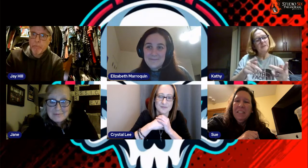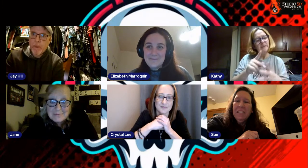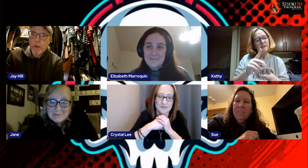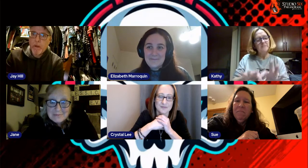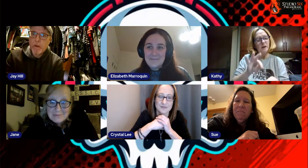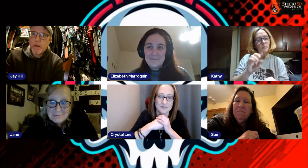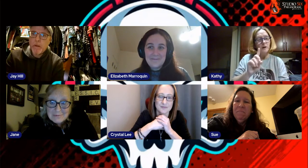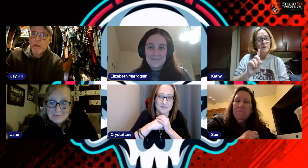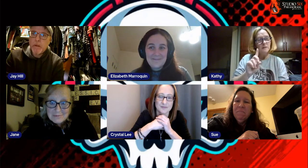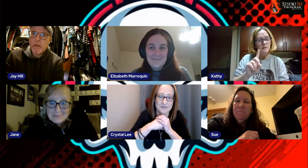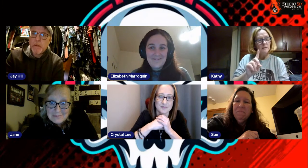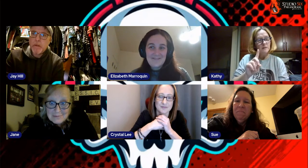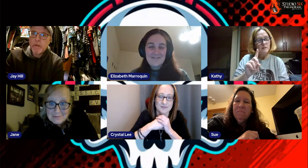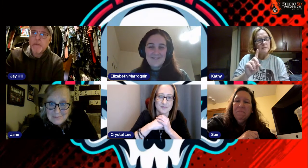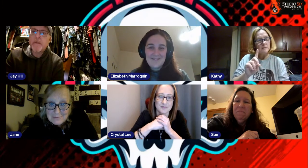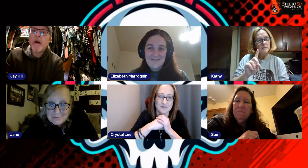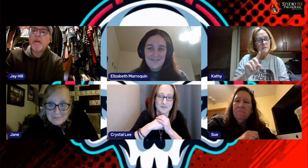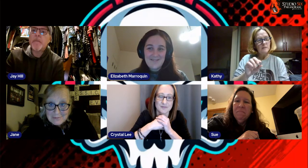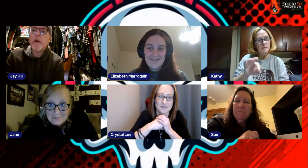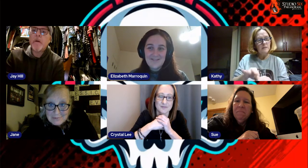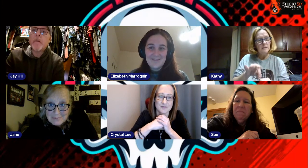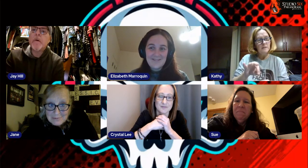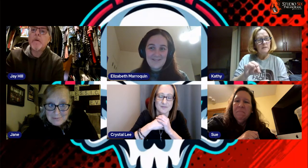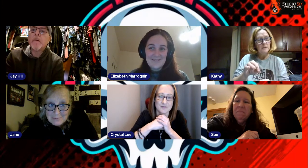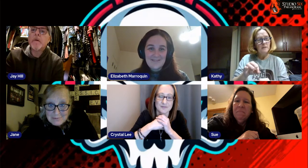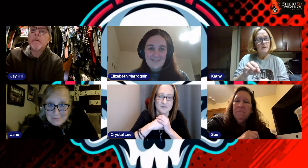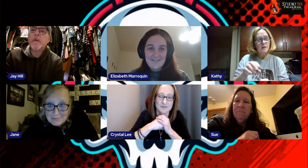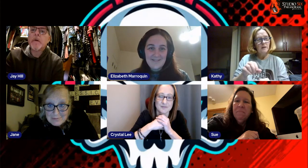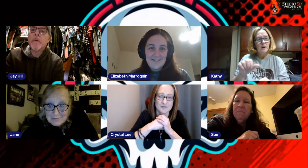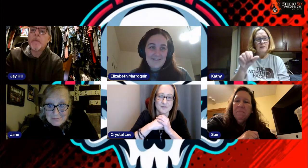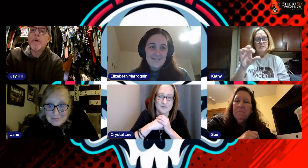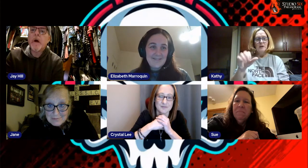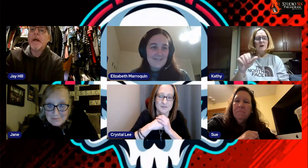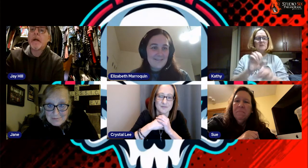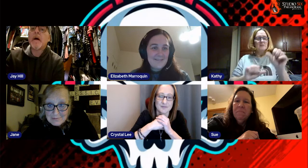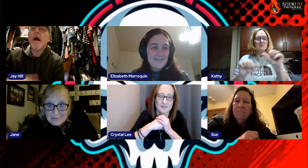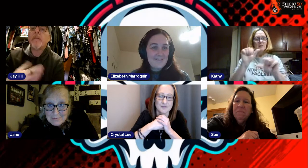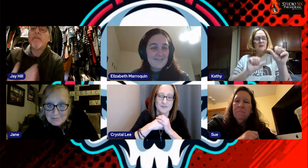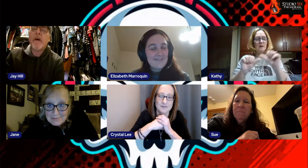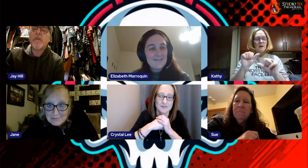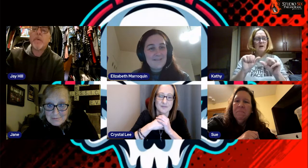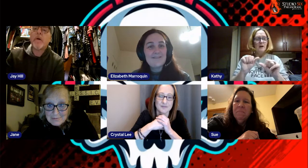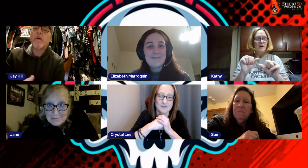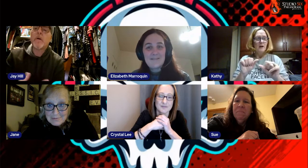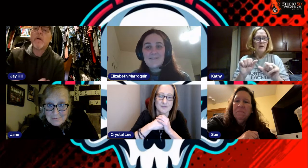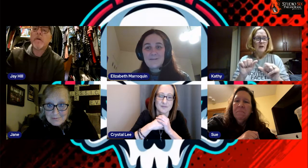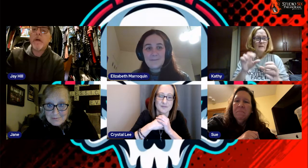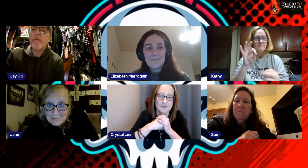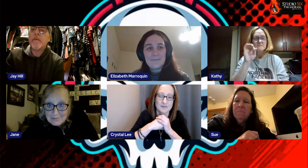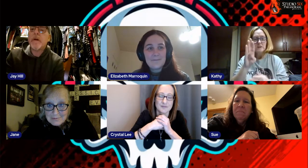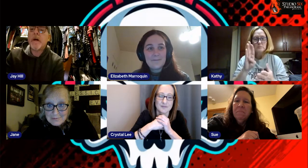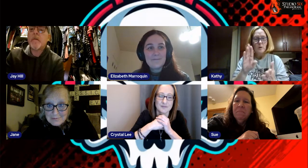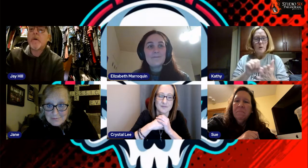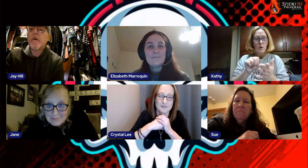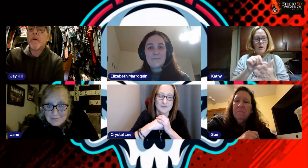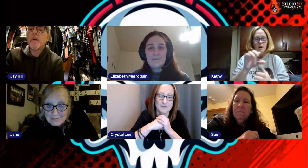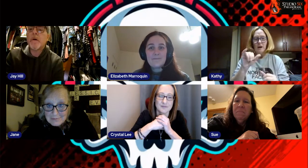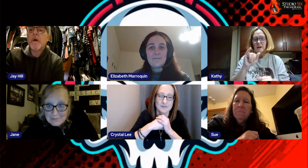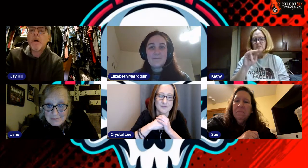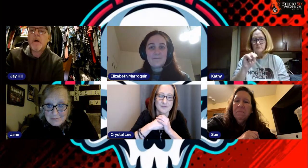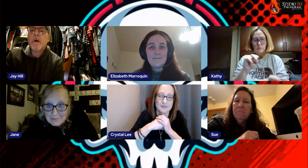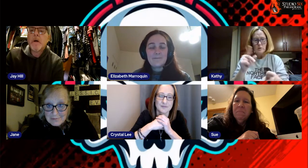There a place they can find what? Silence Paranormal. The group? Like on Facebook or Instagram